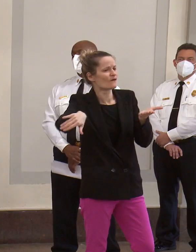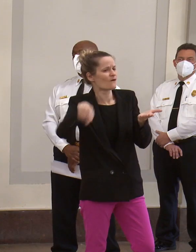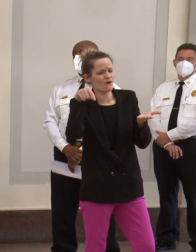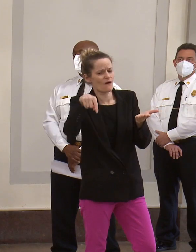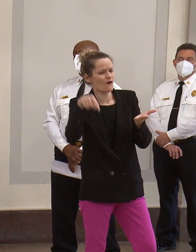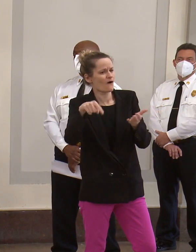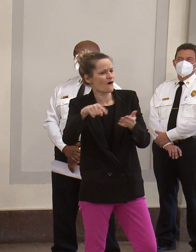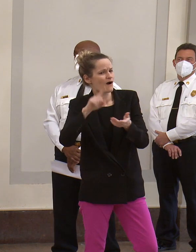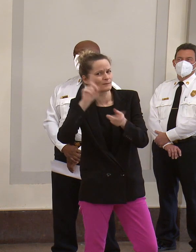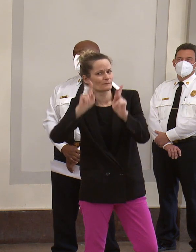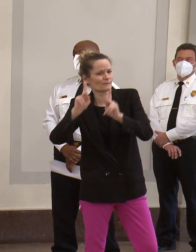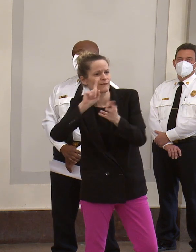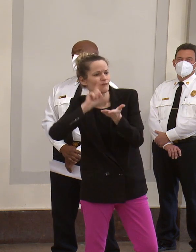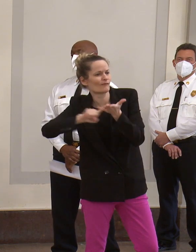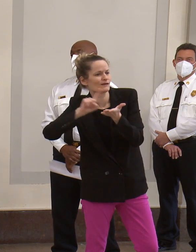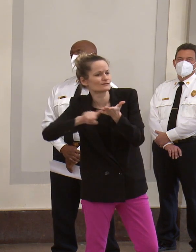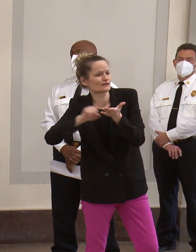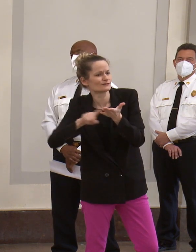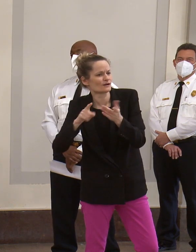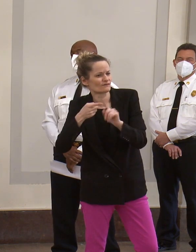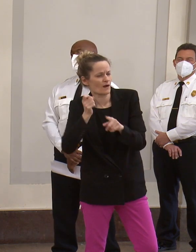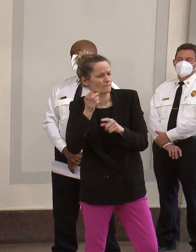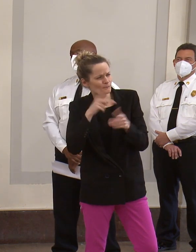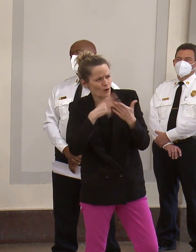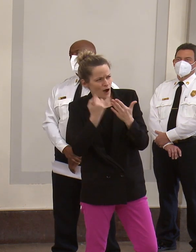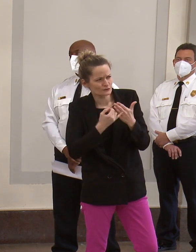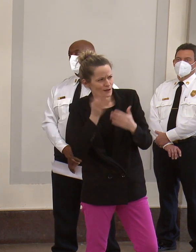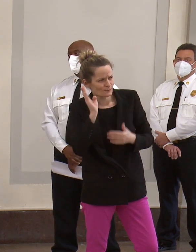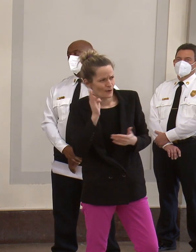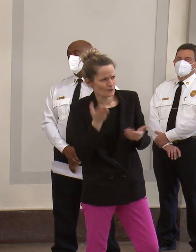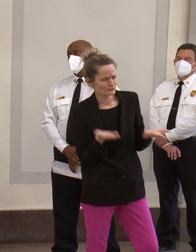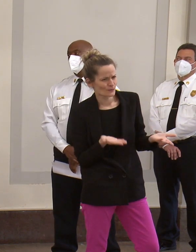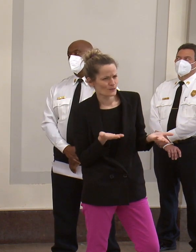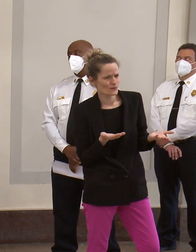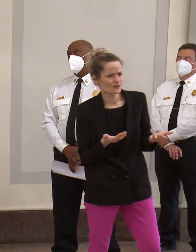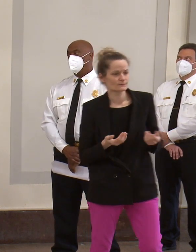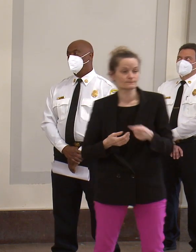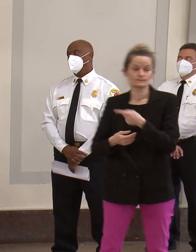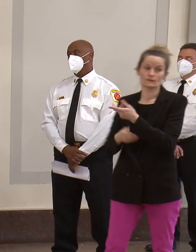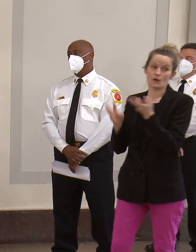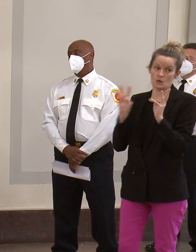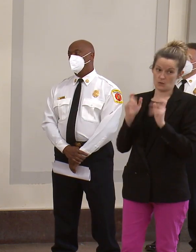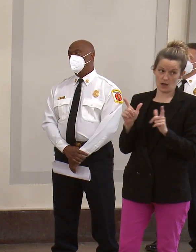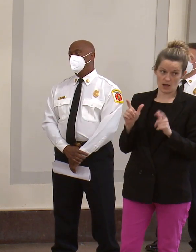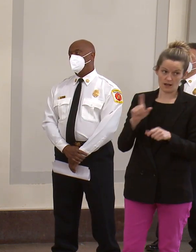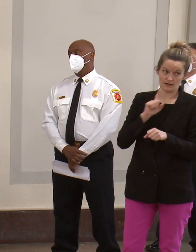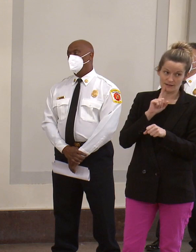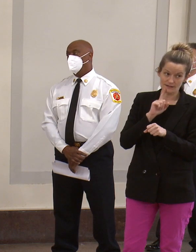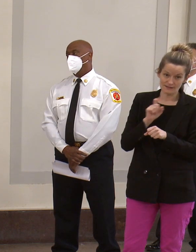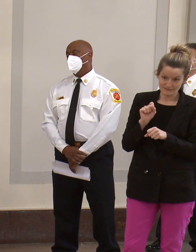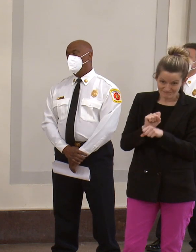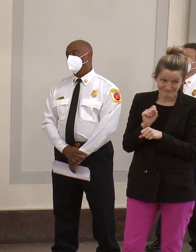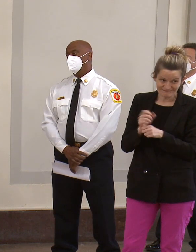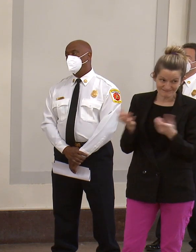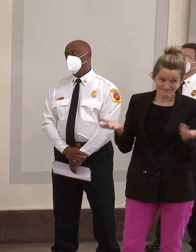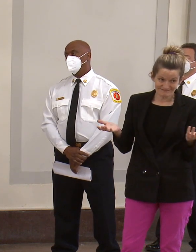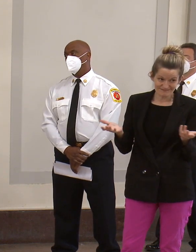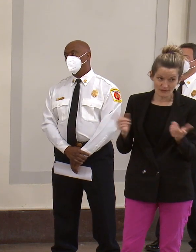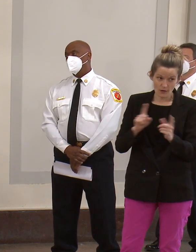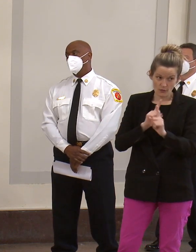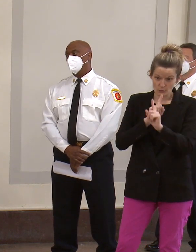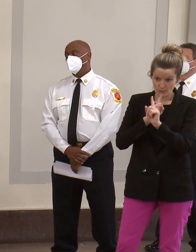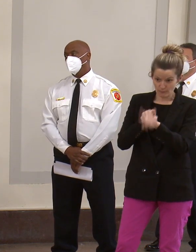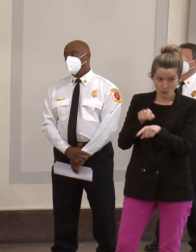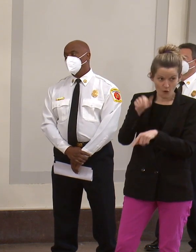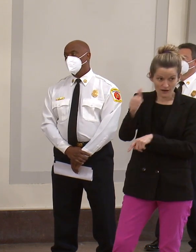though? Well, the reality is that the report was done, and the adjustments and the necessary